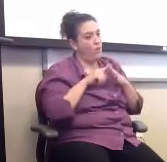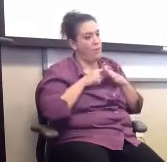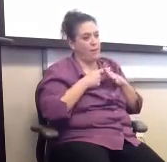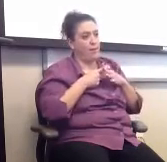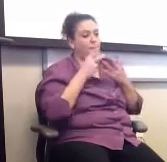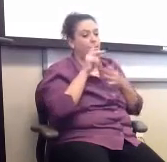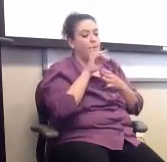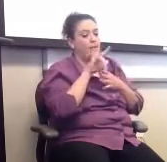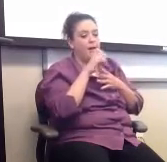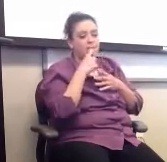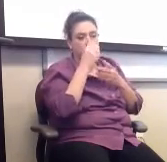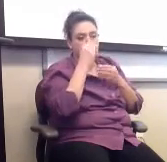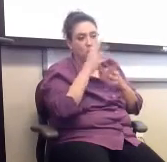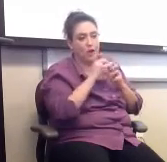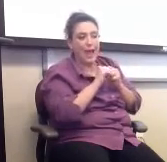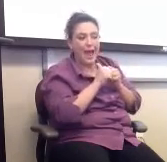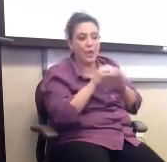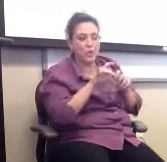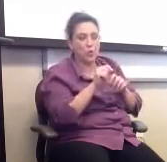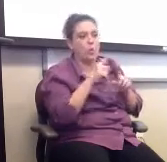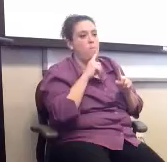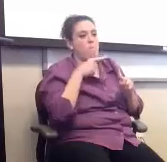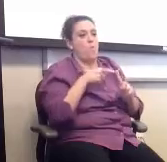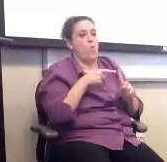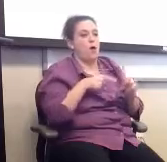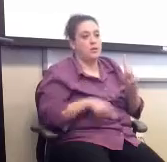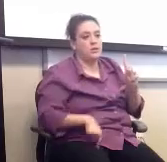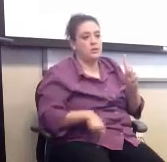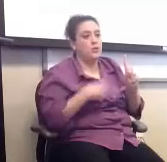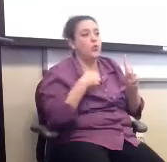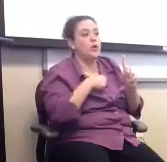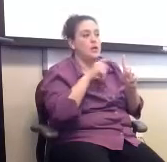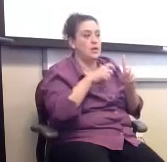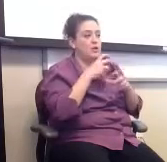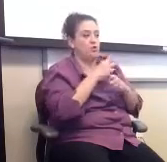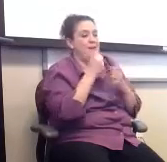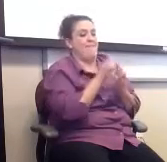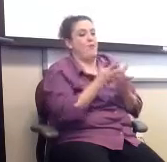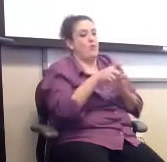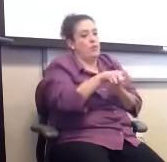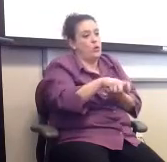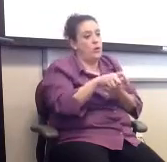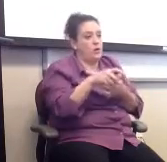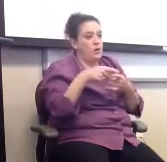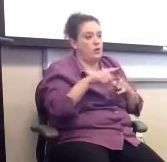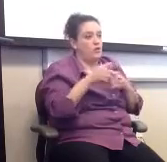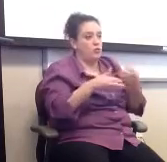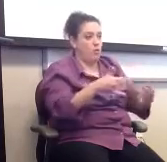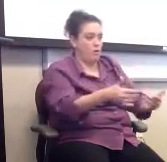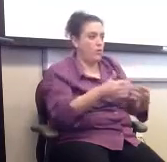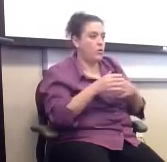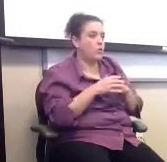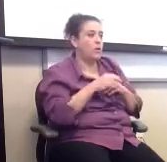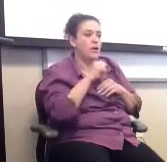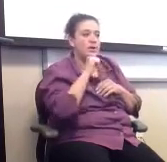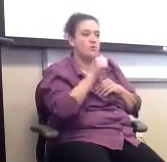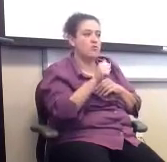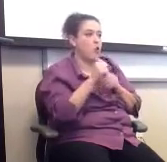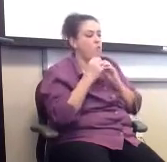care how you do it, as long as we're getting what we needed every step along the way. Don't fight with SJBT providers It's about not this. It's just